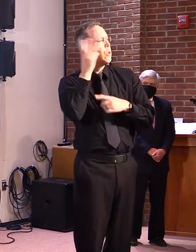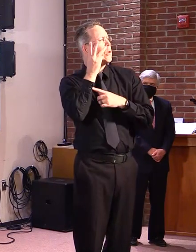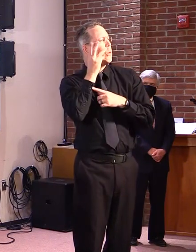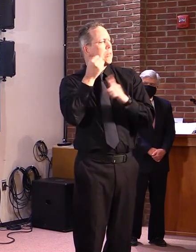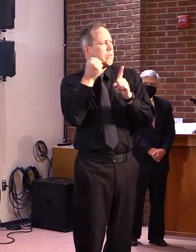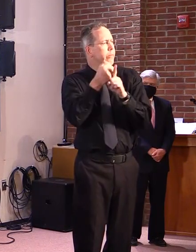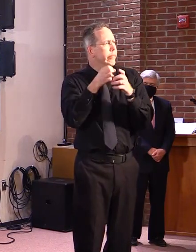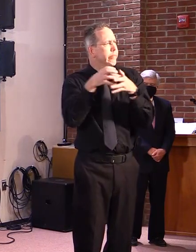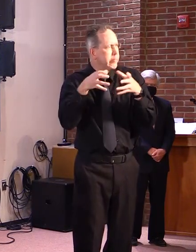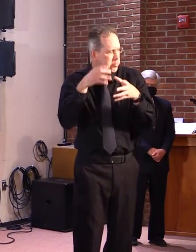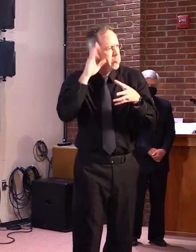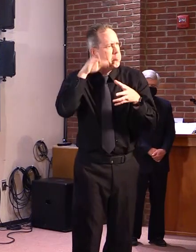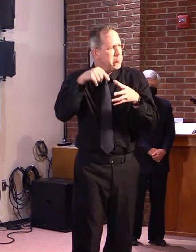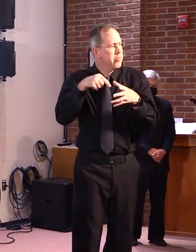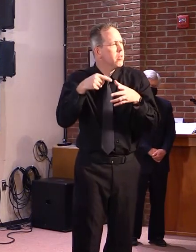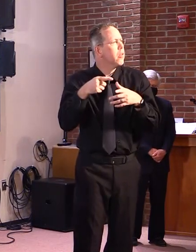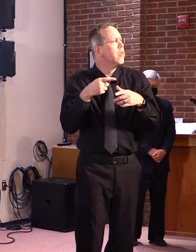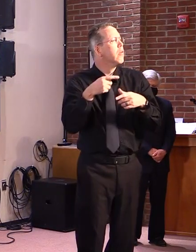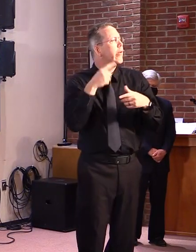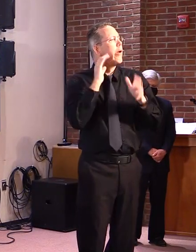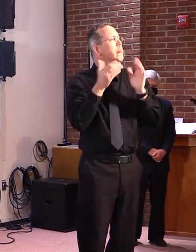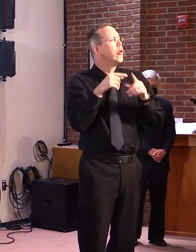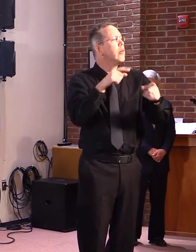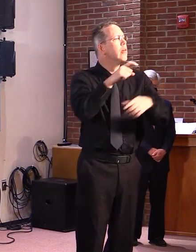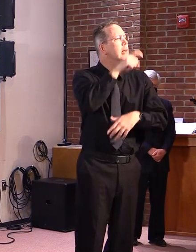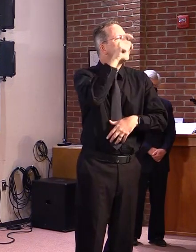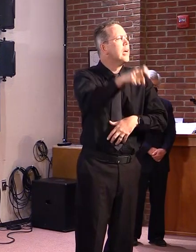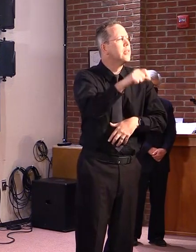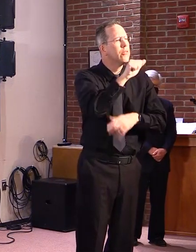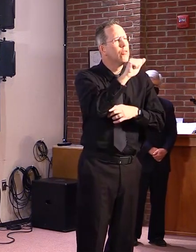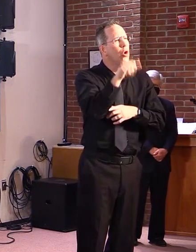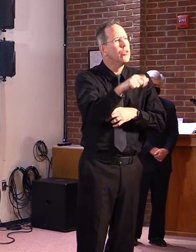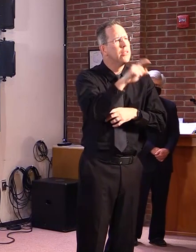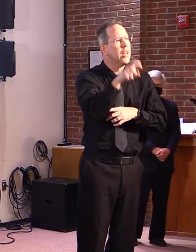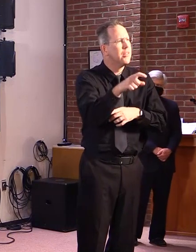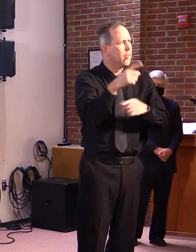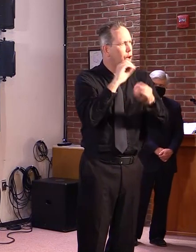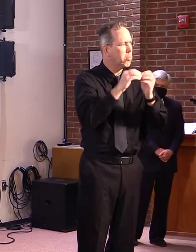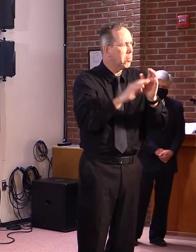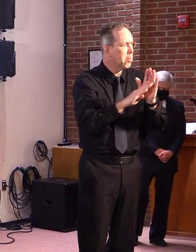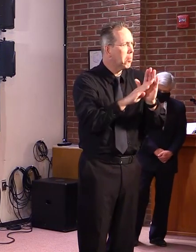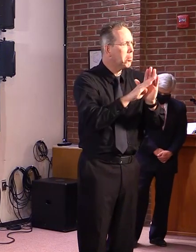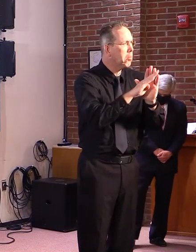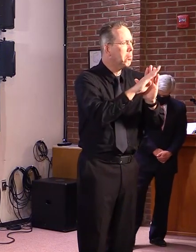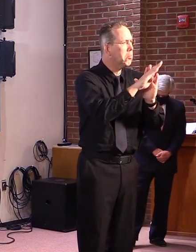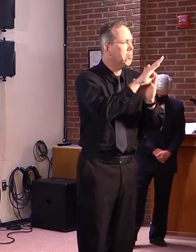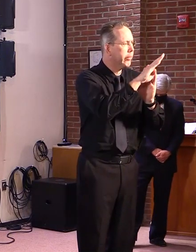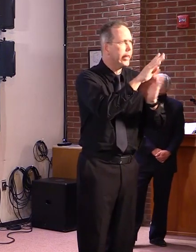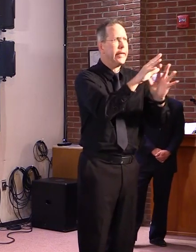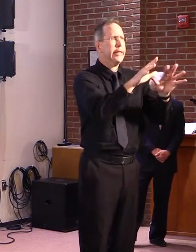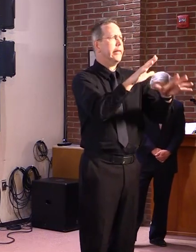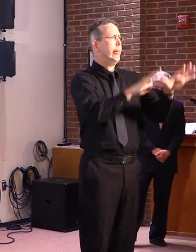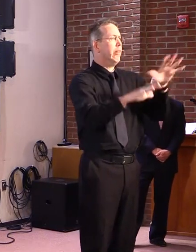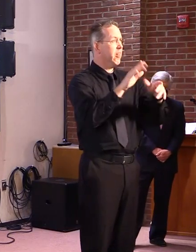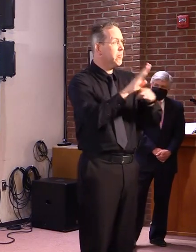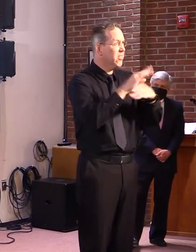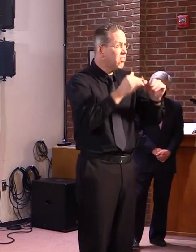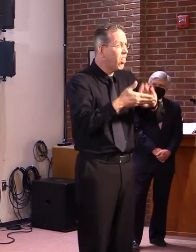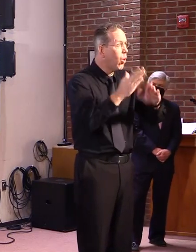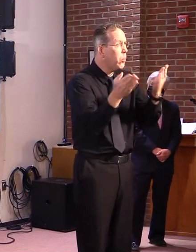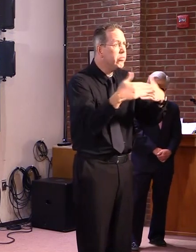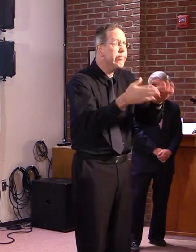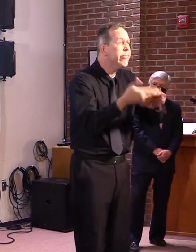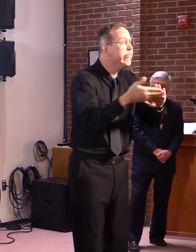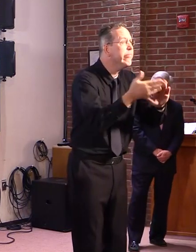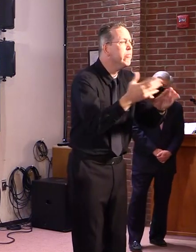let Dr. Levine comment on this, but when we see that it's becoming an issue for our healthcare system, first of all, it starts to exceed